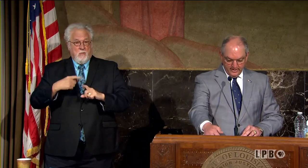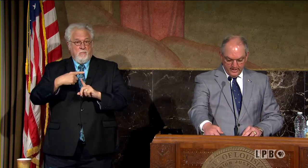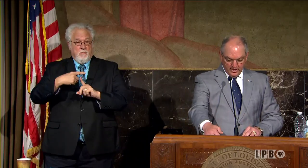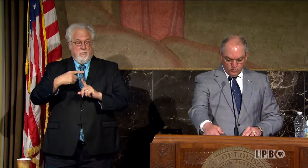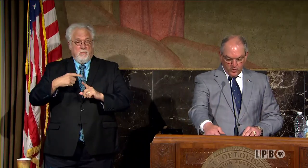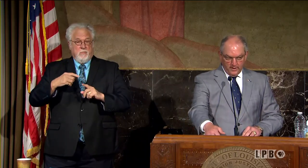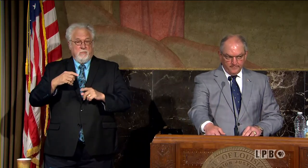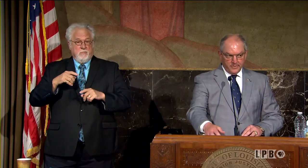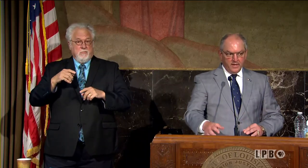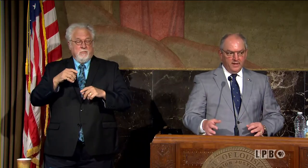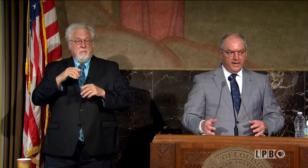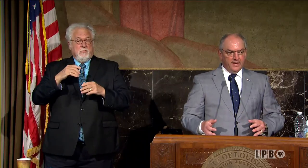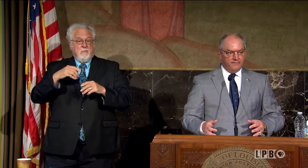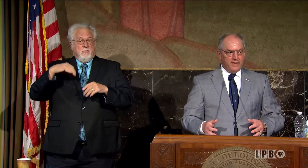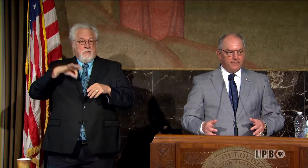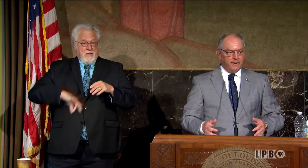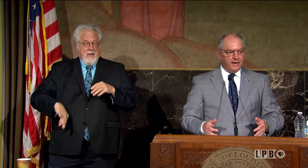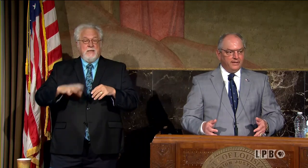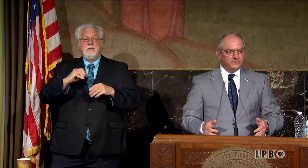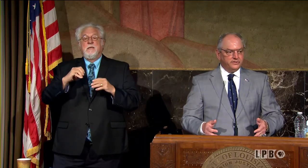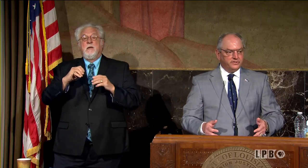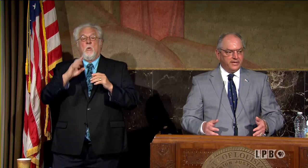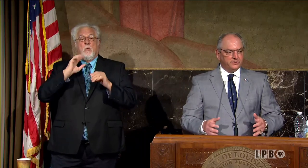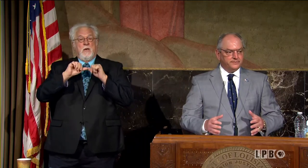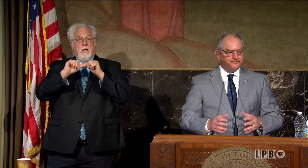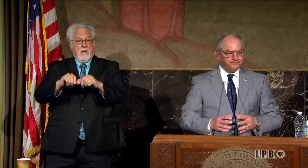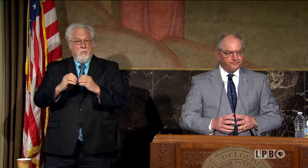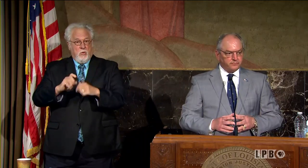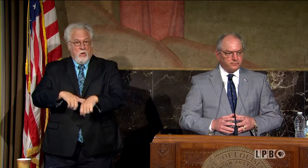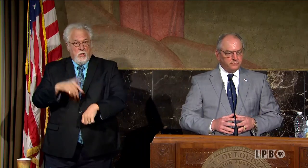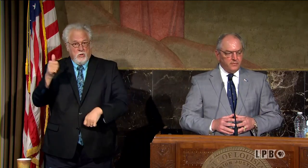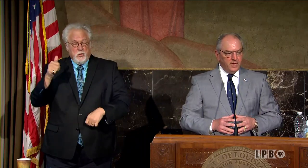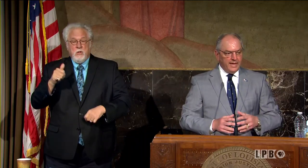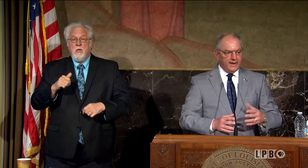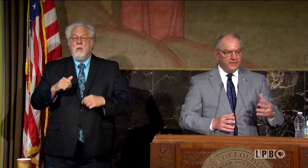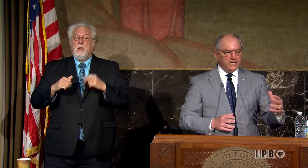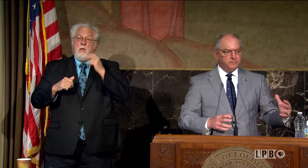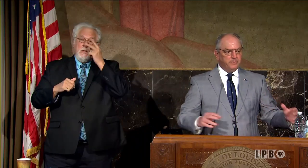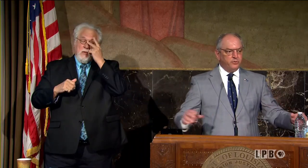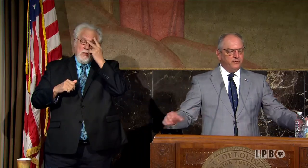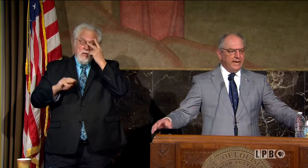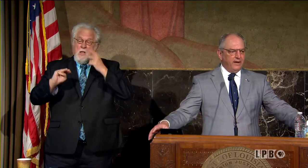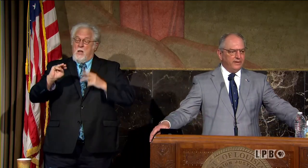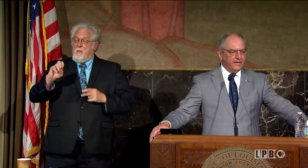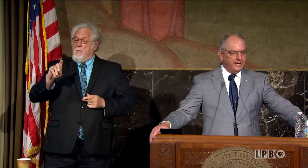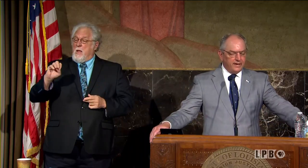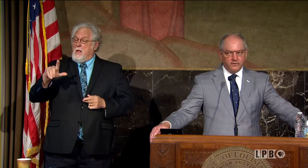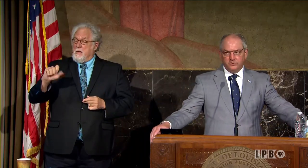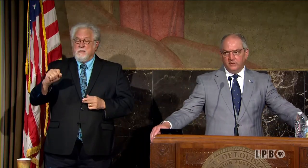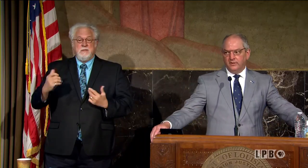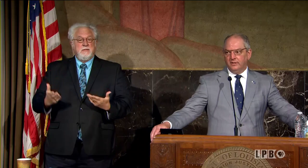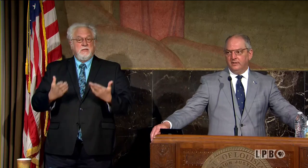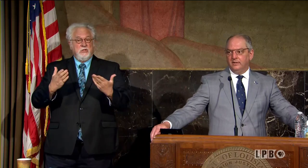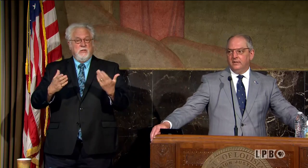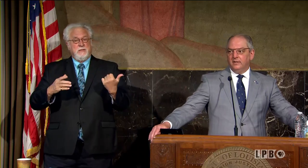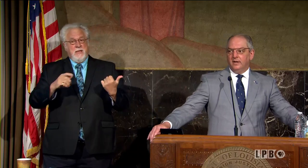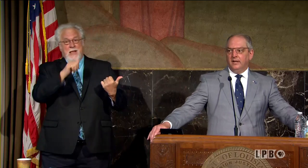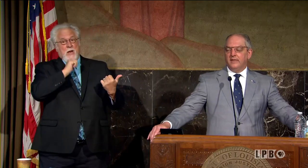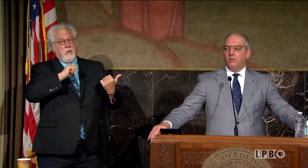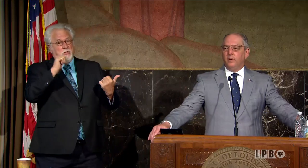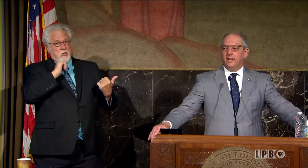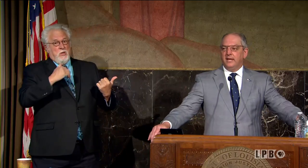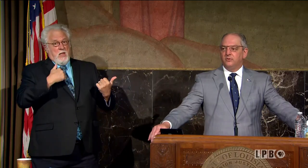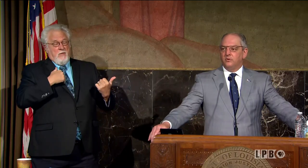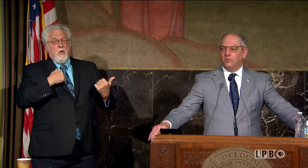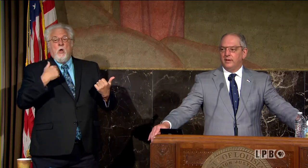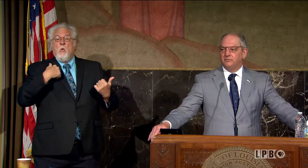lasting as well. And in fact, modeling suggests, and I think it's been proven out in Arizona,